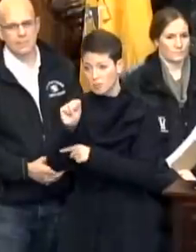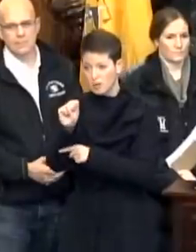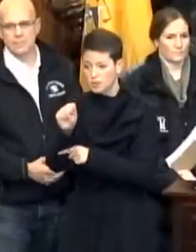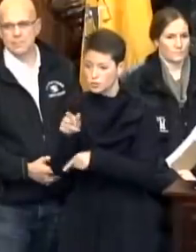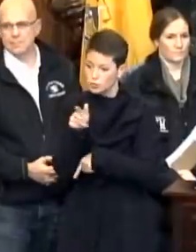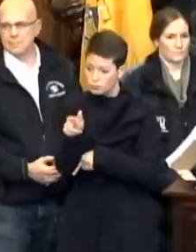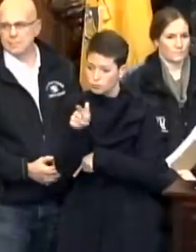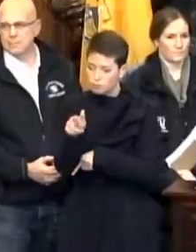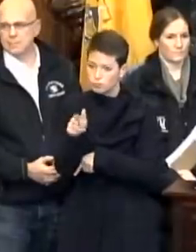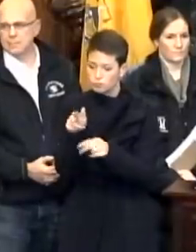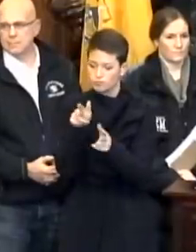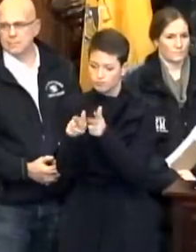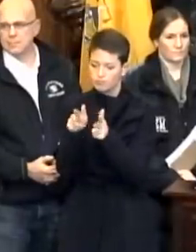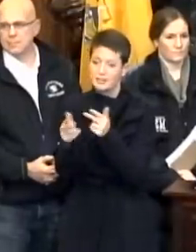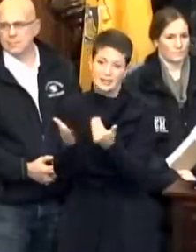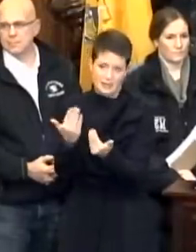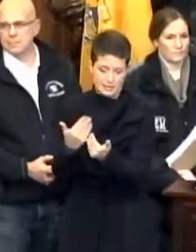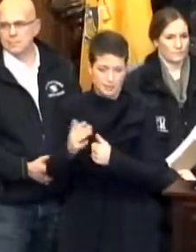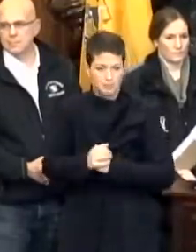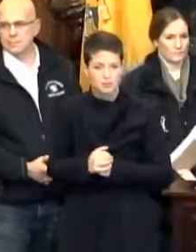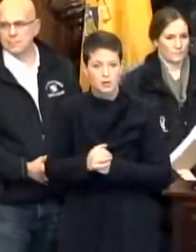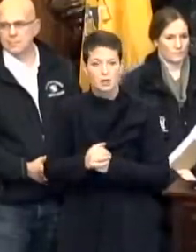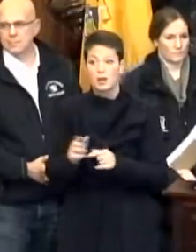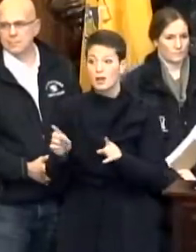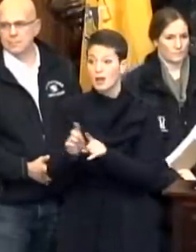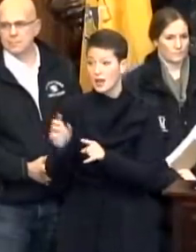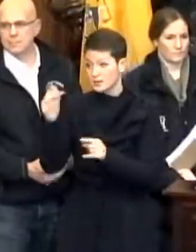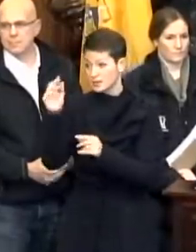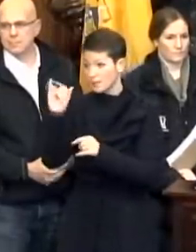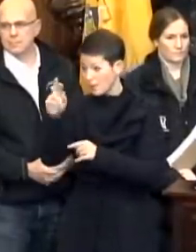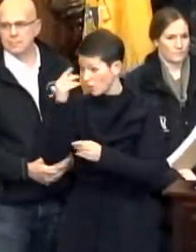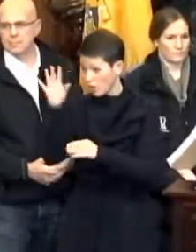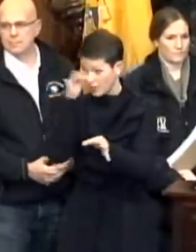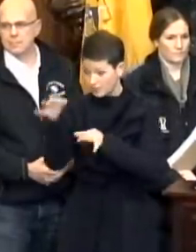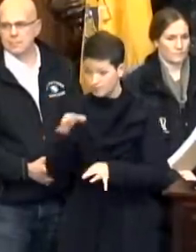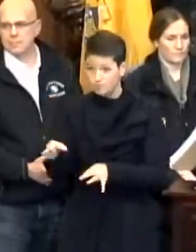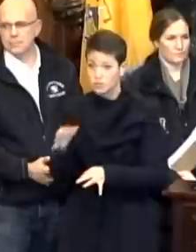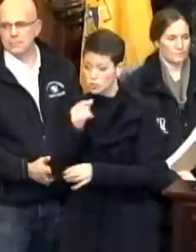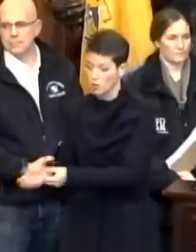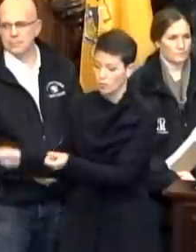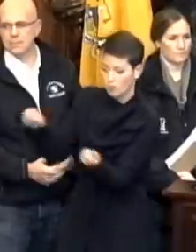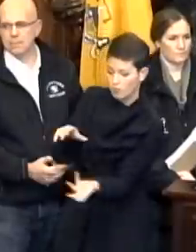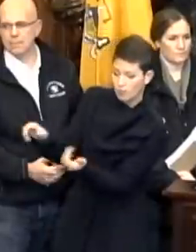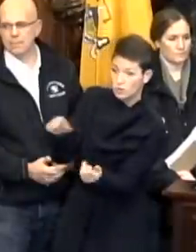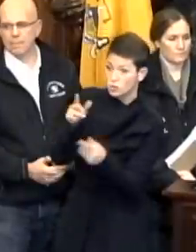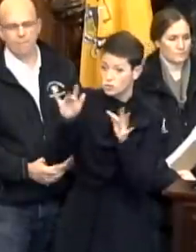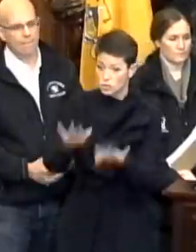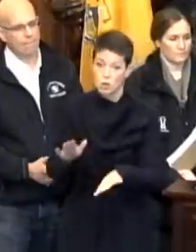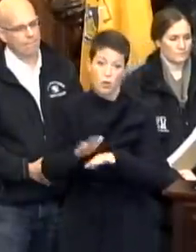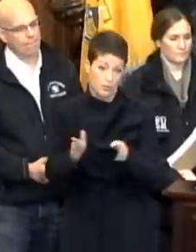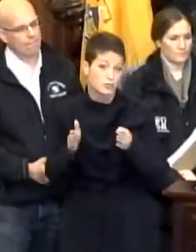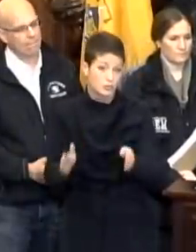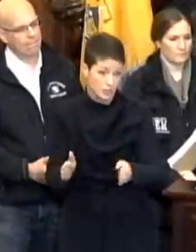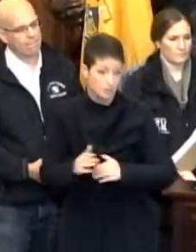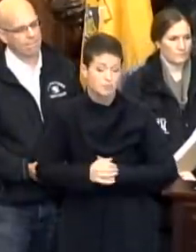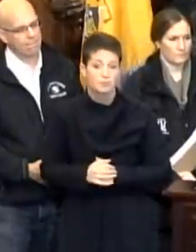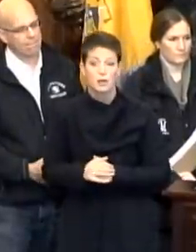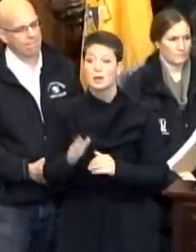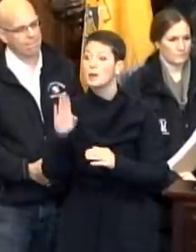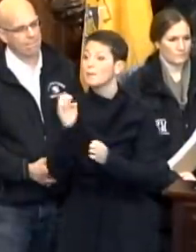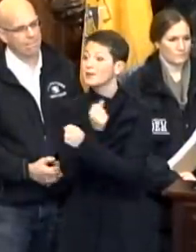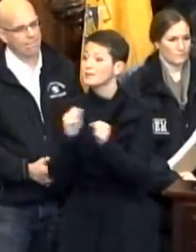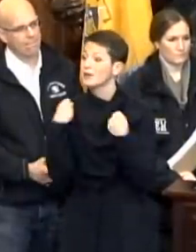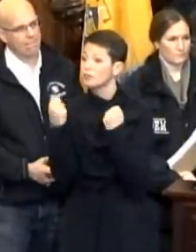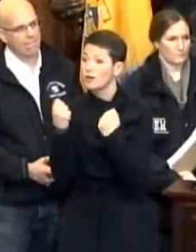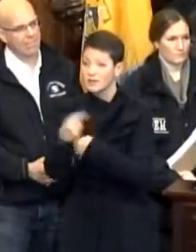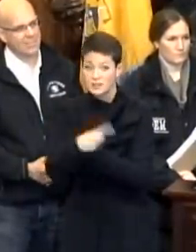through. As the mayor said, do not plow, shovel, or throw snow into the travel lanes of the city streets. With that, be safe driving